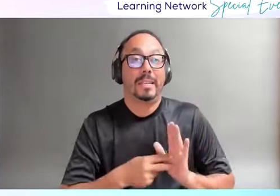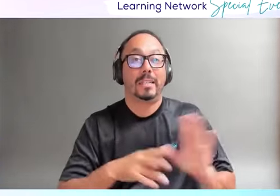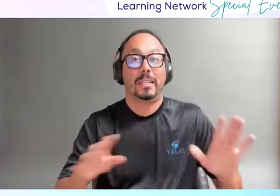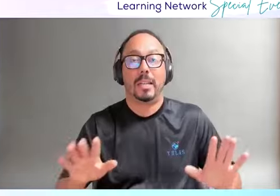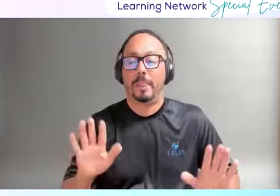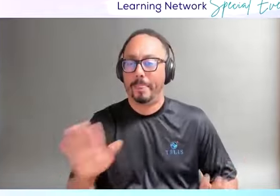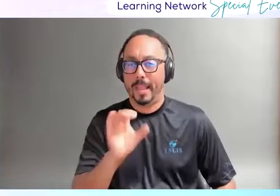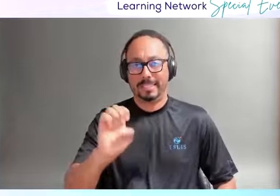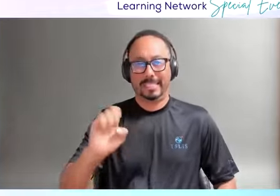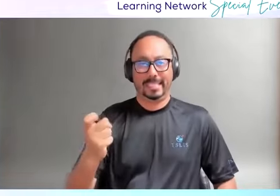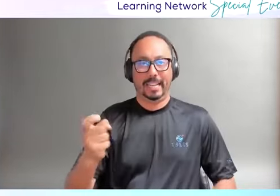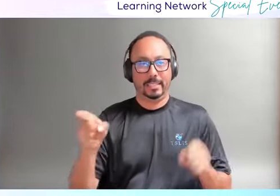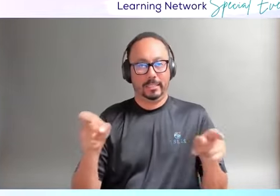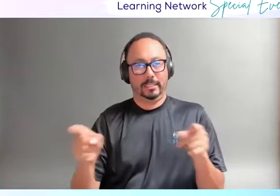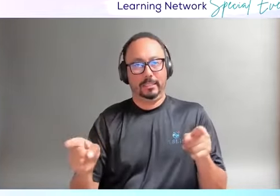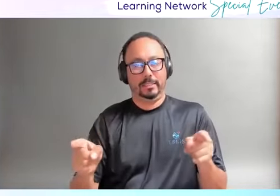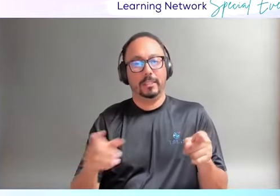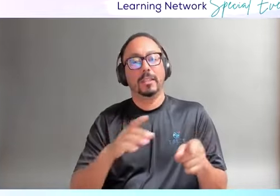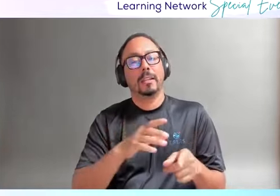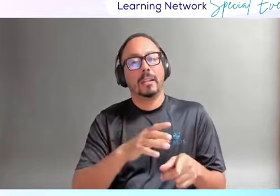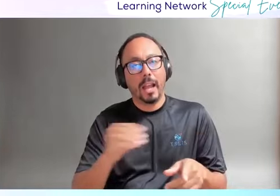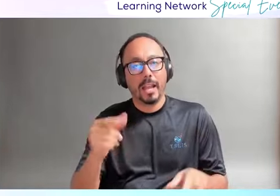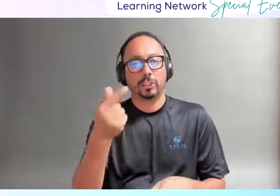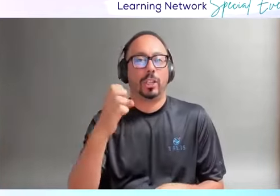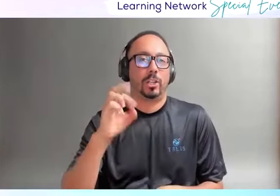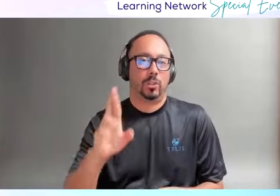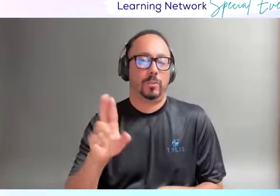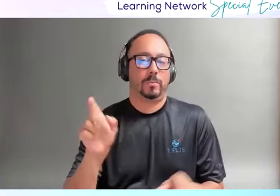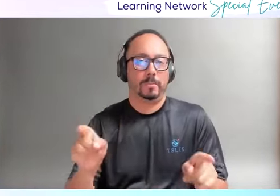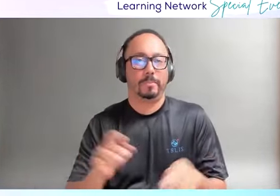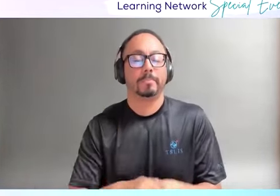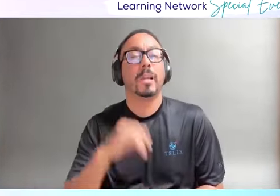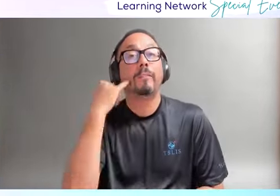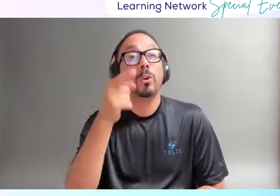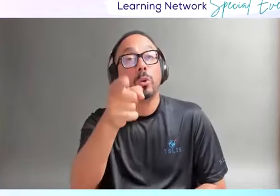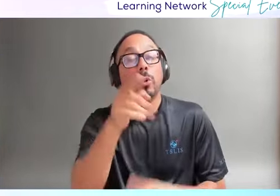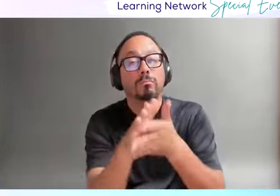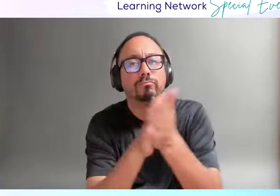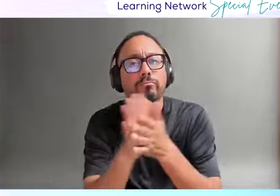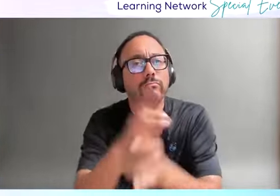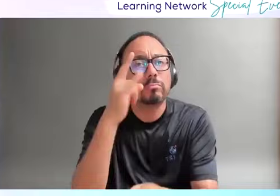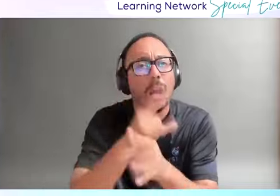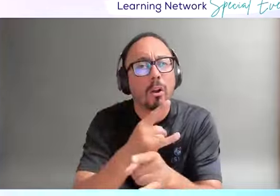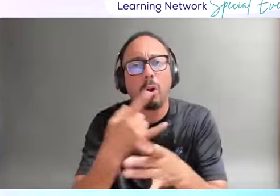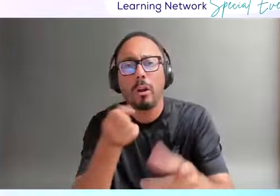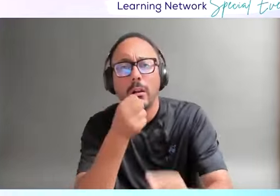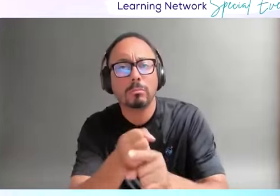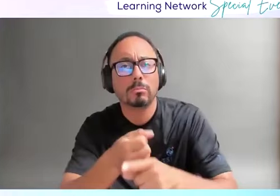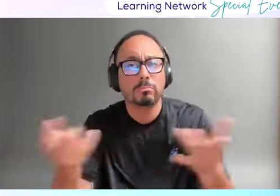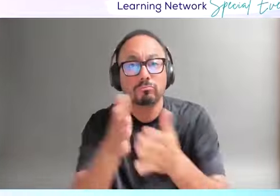we've done here is summarized, if you're interested in alcohol and its impacts, in some cases on